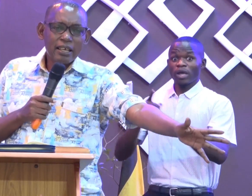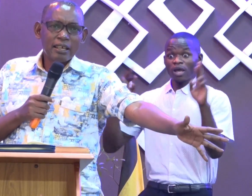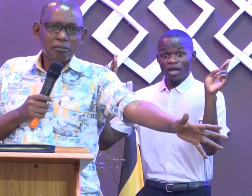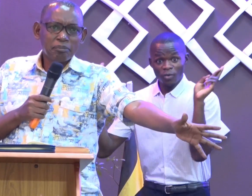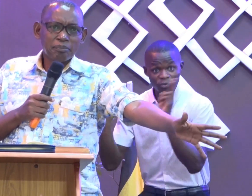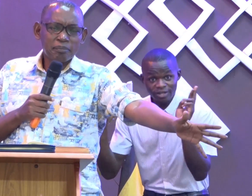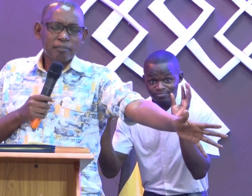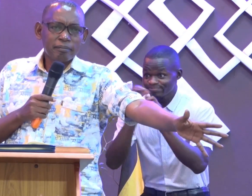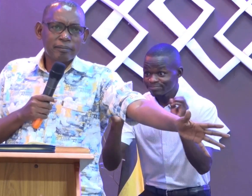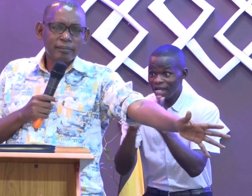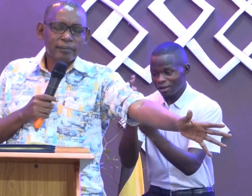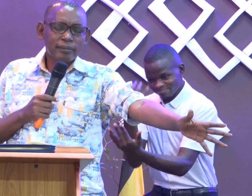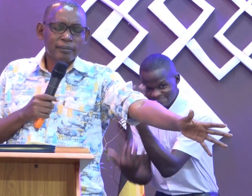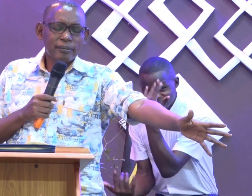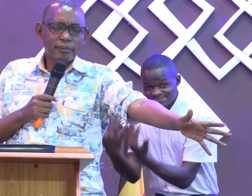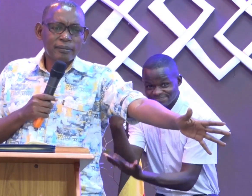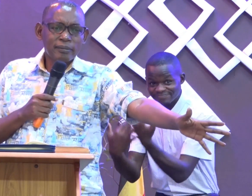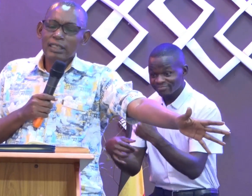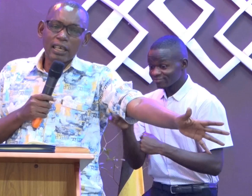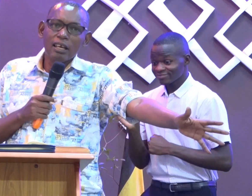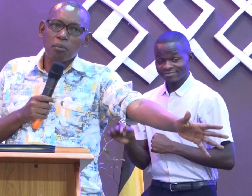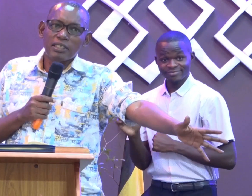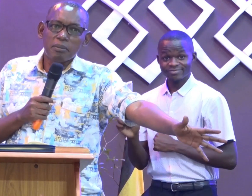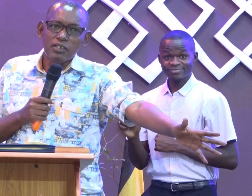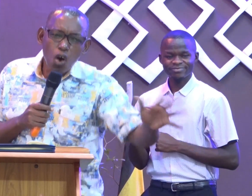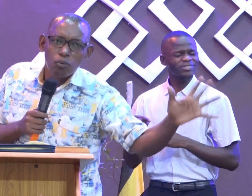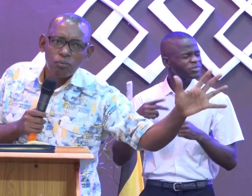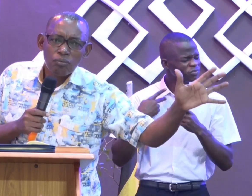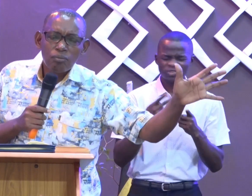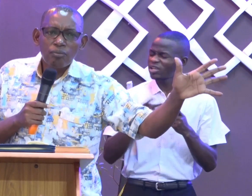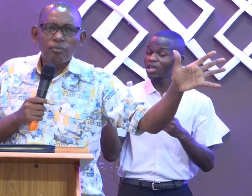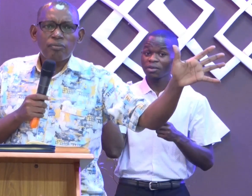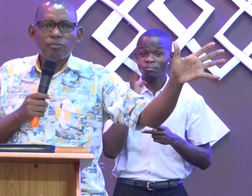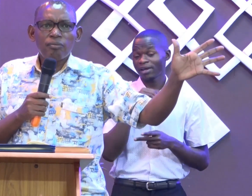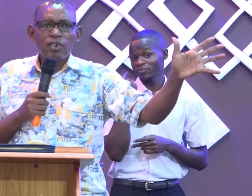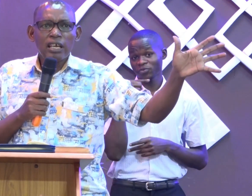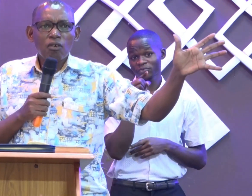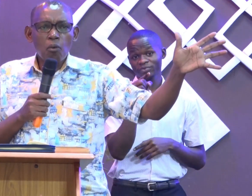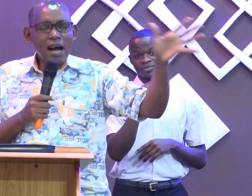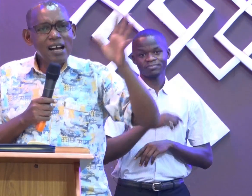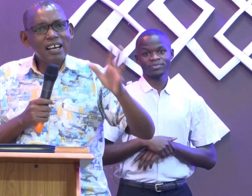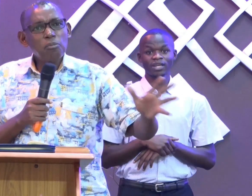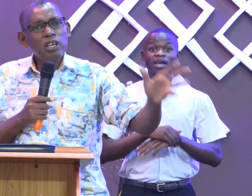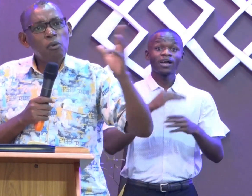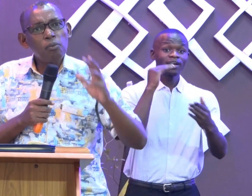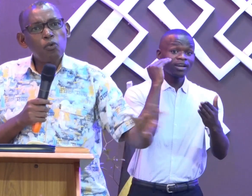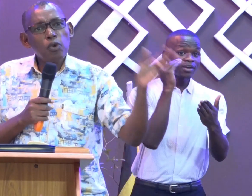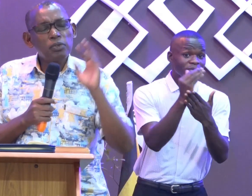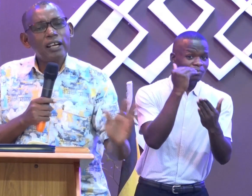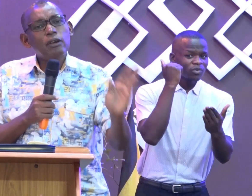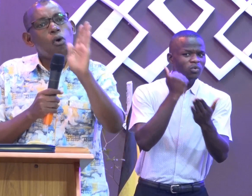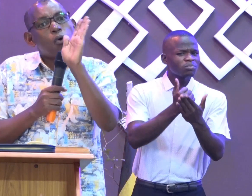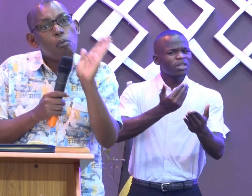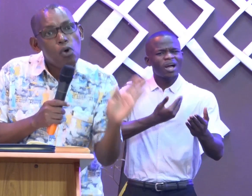If the incorruptible there takes you to the place of hell, kigenda kuba kibi nnyo. It's going to be bad. Kubanga buli